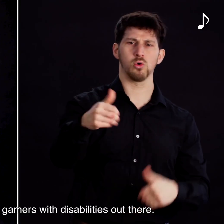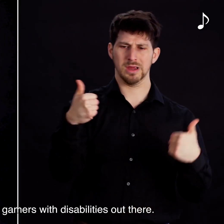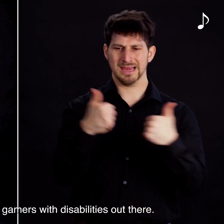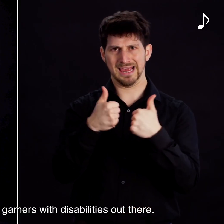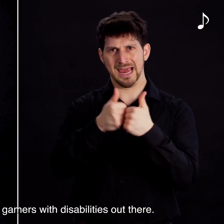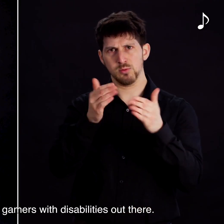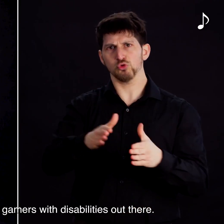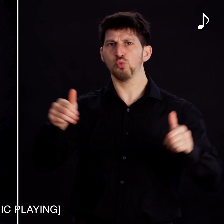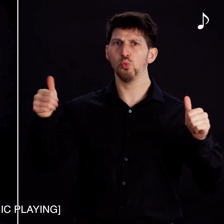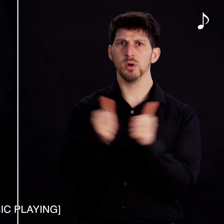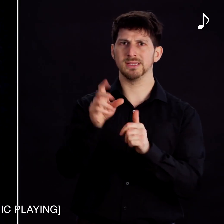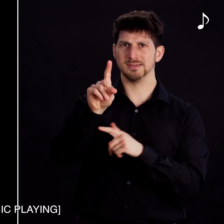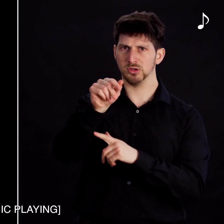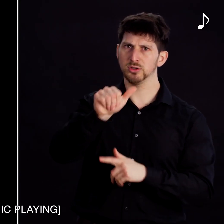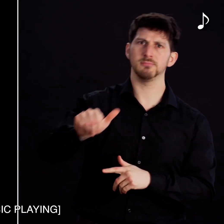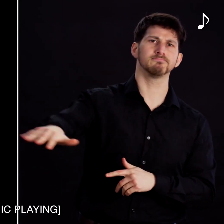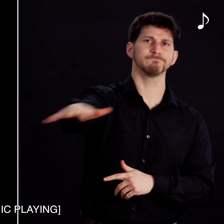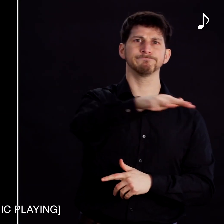gamers with disabilities out there